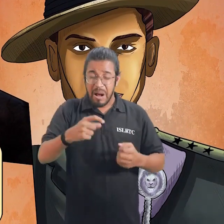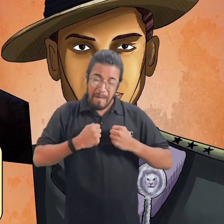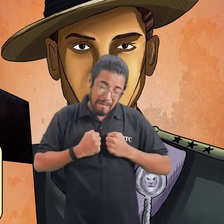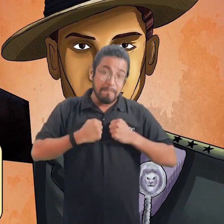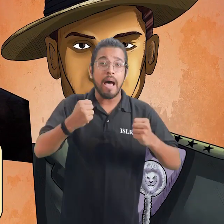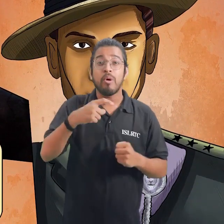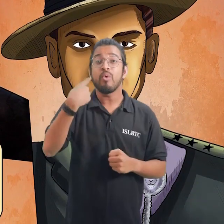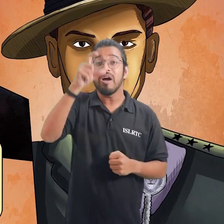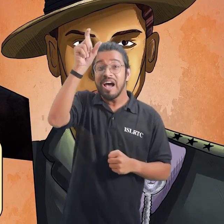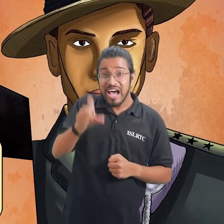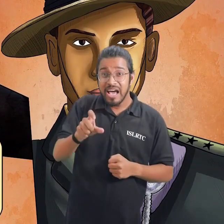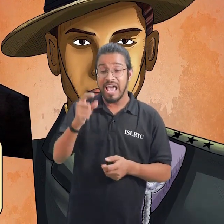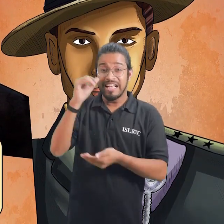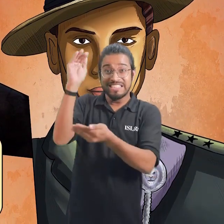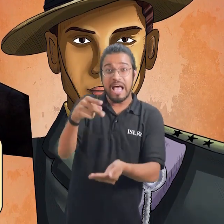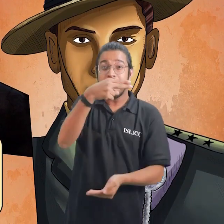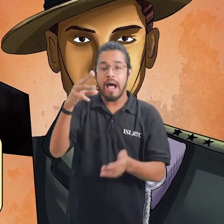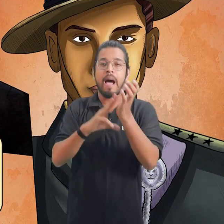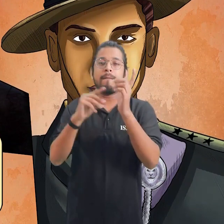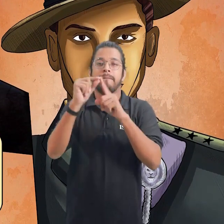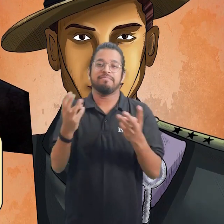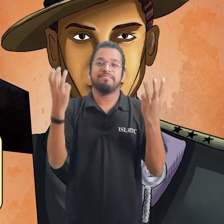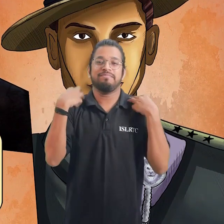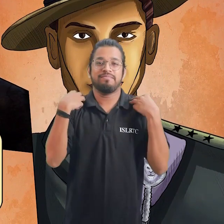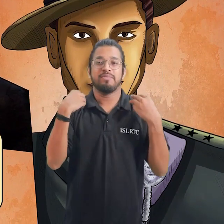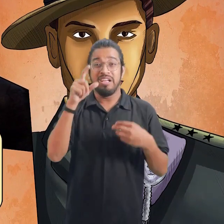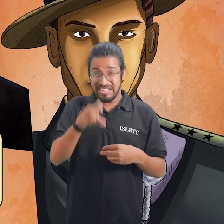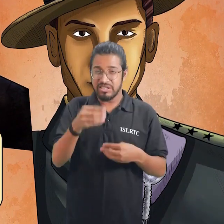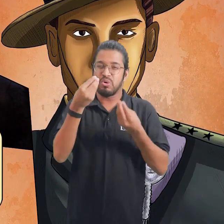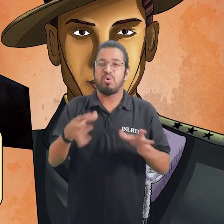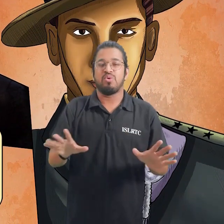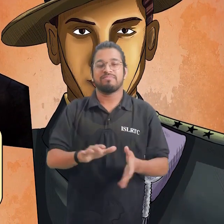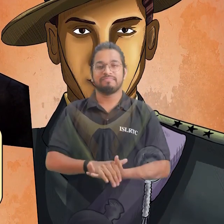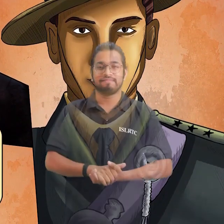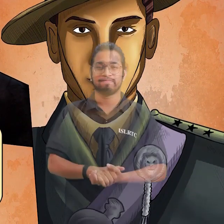lost her brave son, Paramveer, Captain Manoj Pandey.